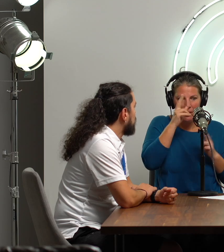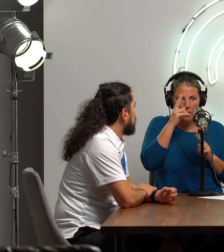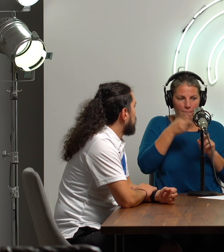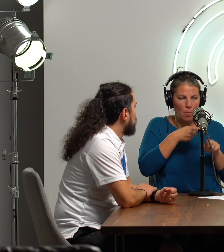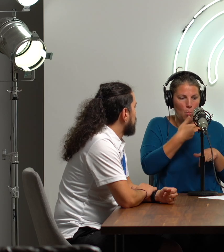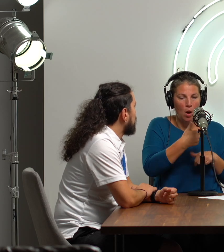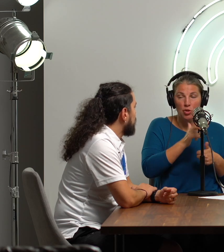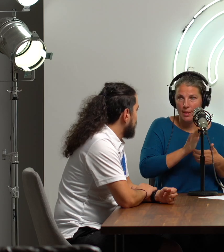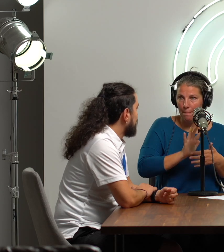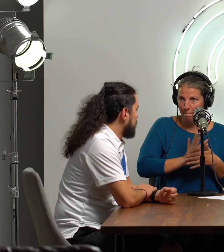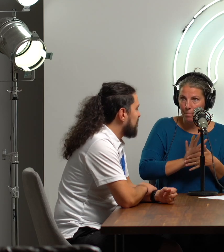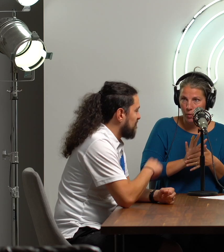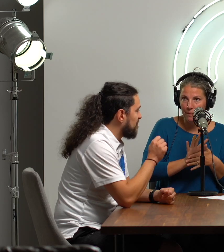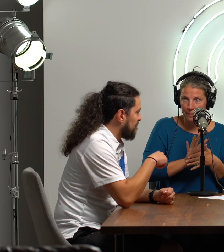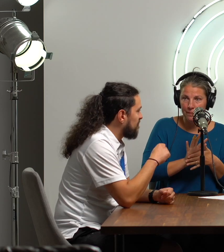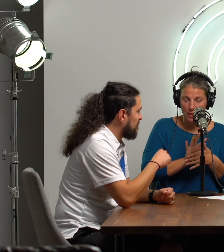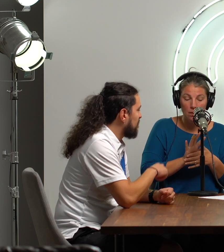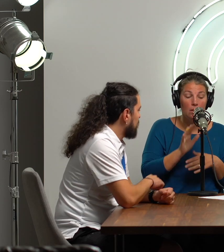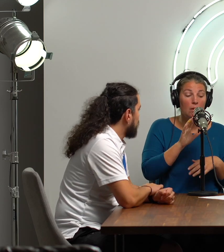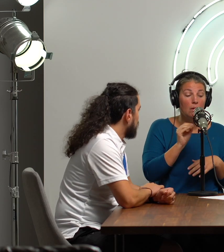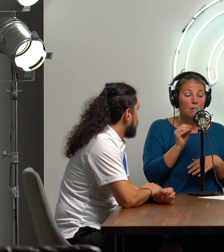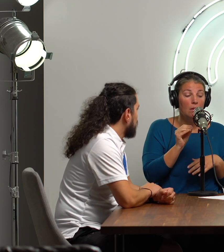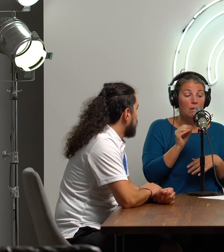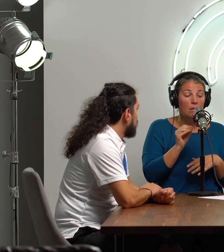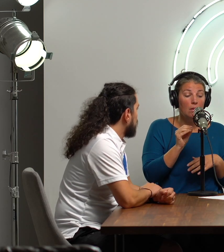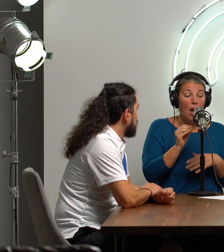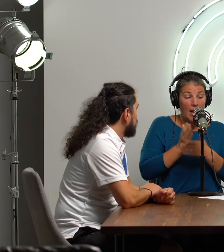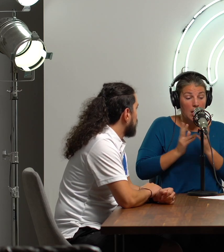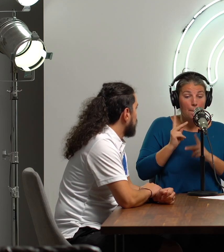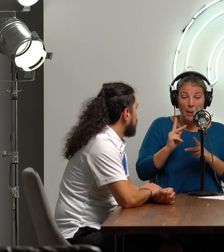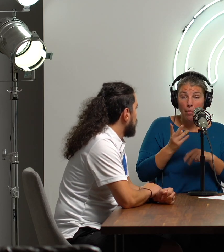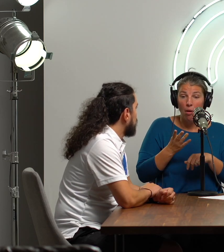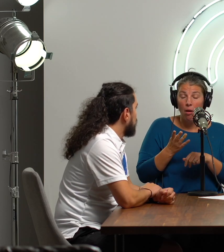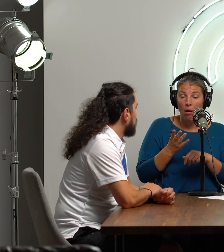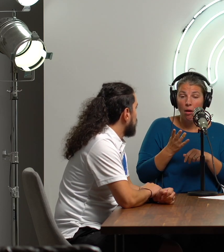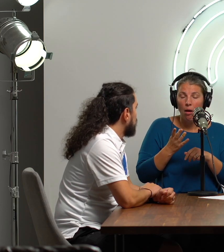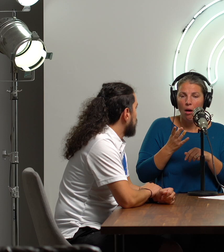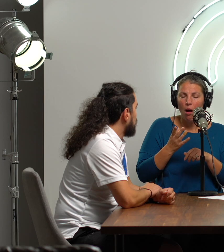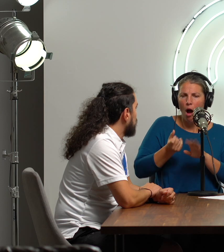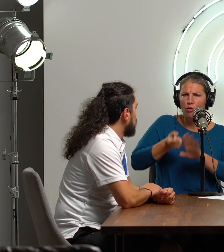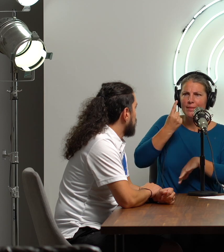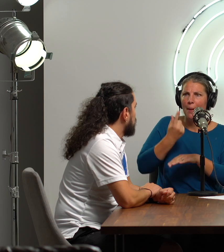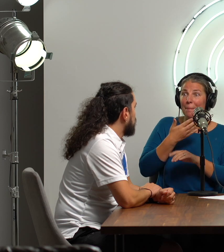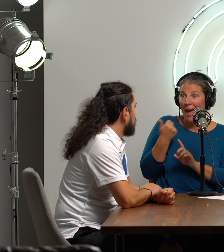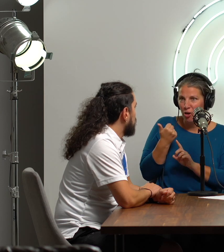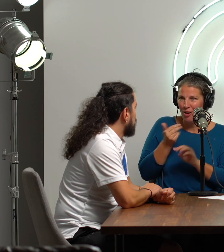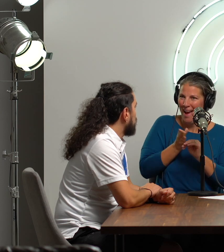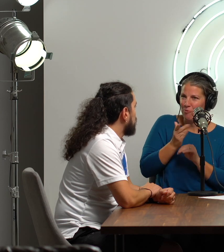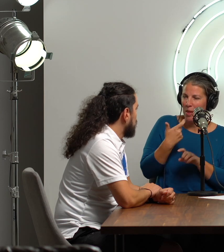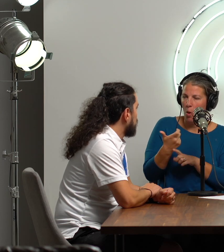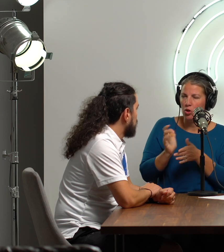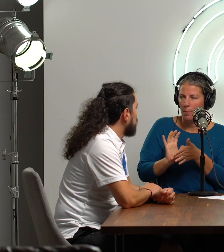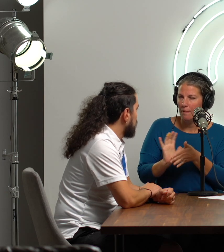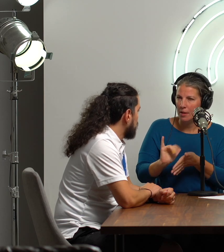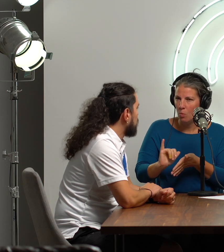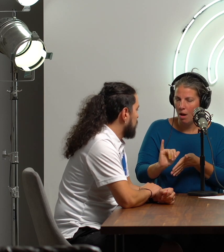movie and some grew some people had a better understanding from watching the movie as well just